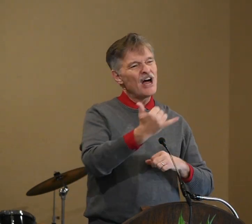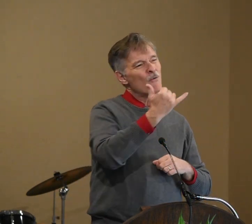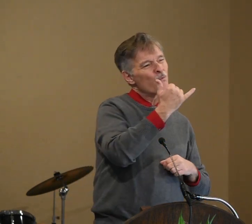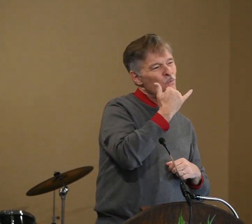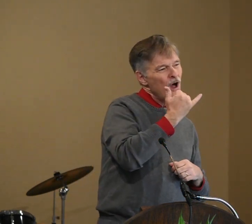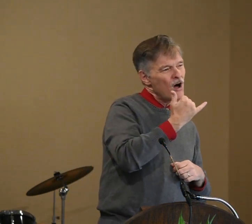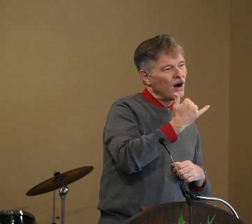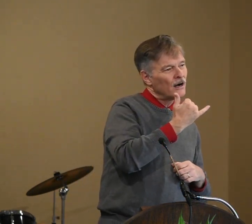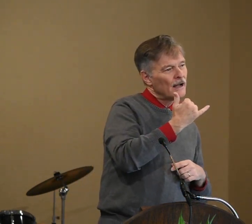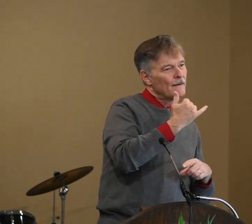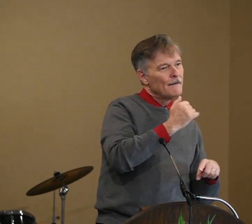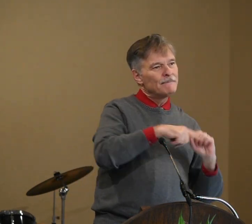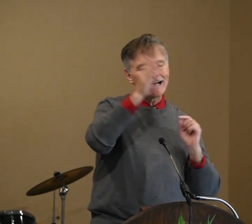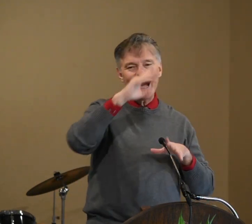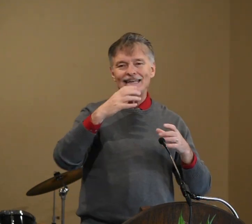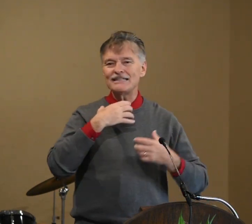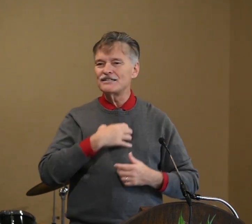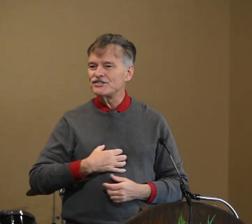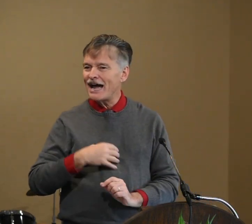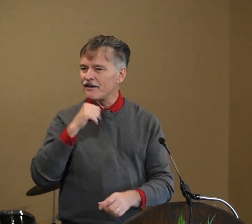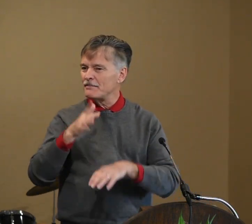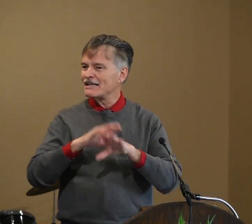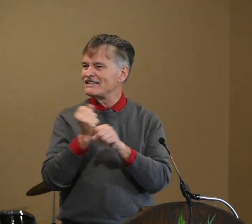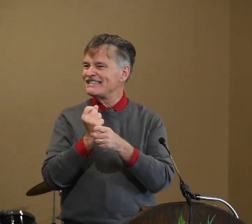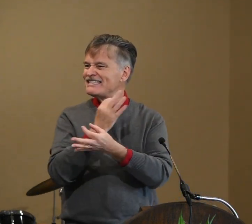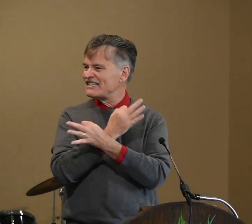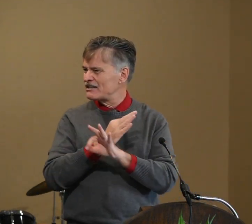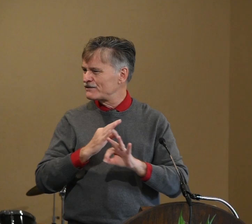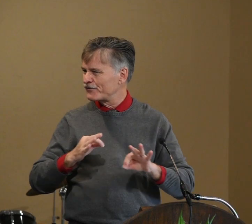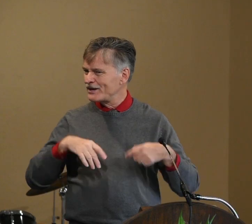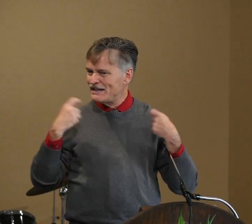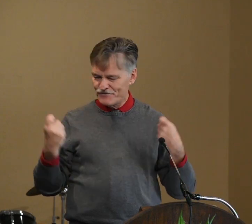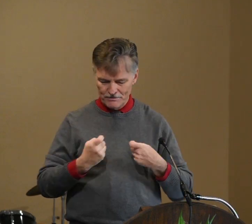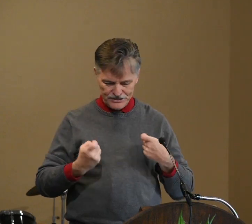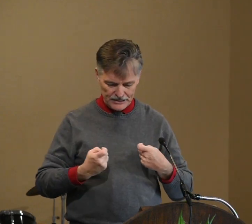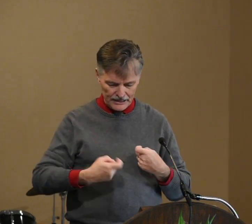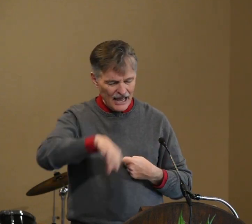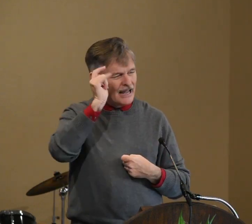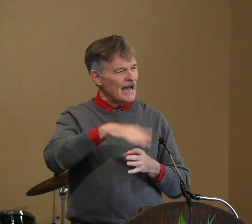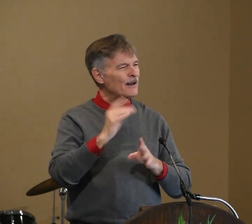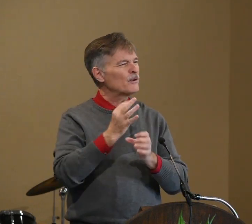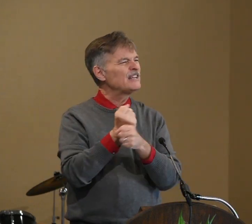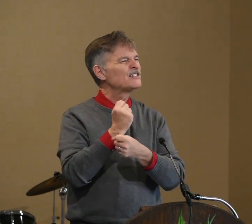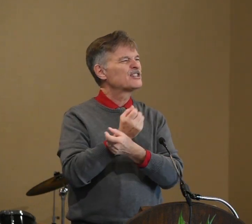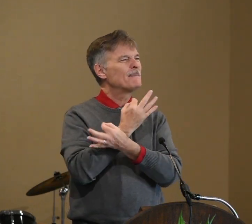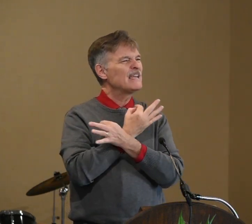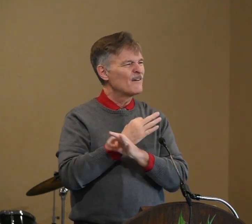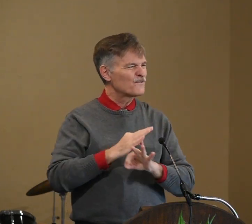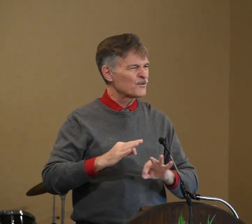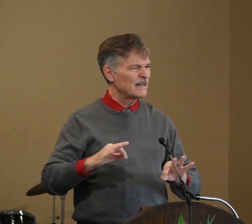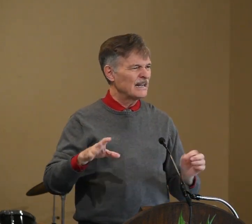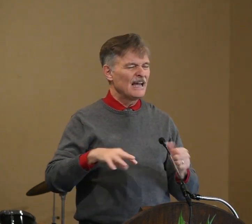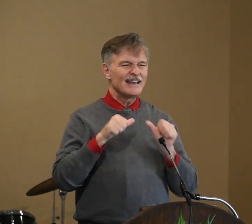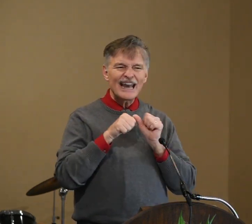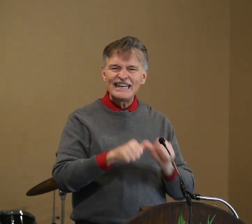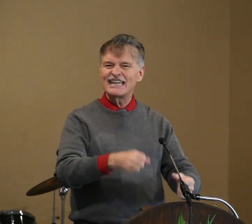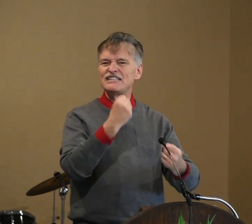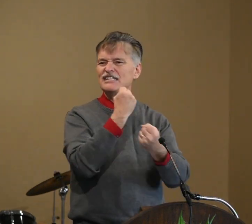not wrong, but God didn't desire them because it didn't set us free from sin. God wanted us to be free, not in a